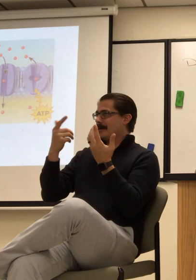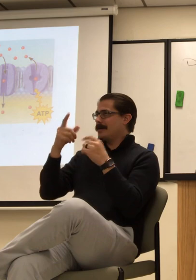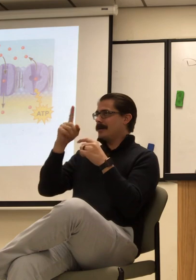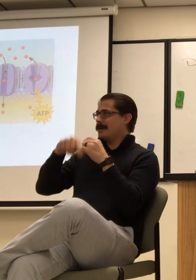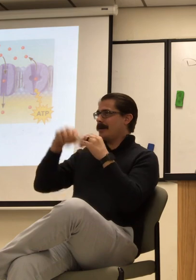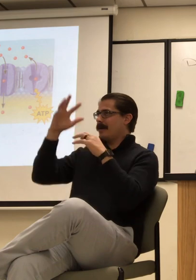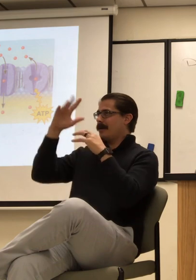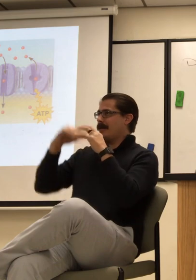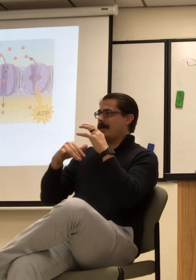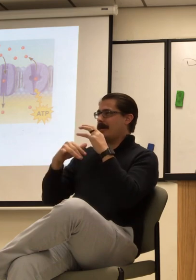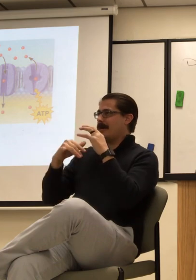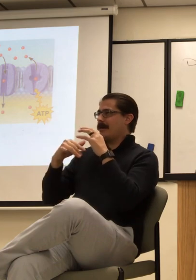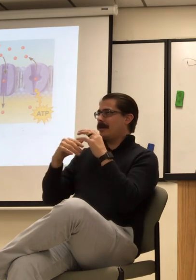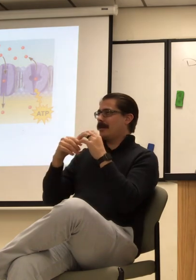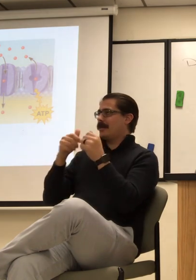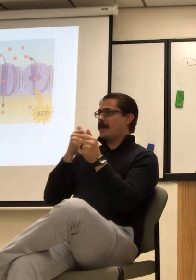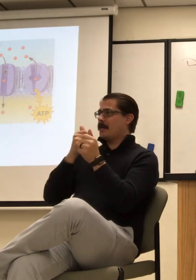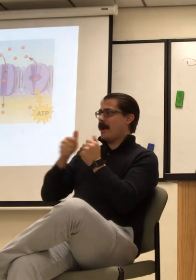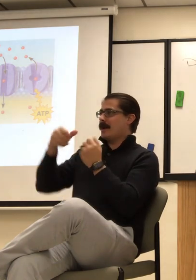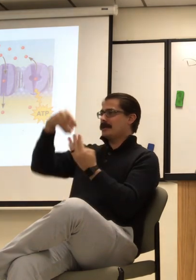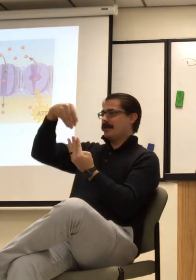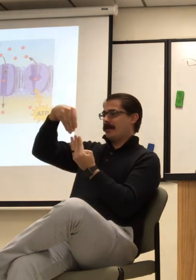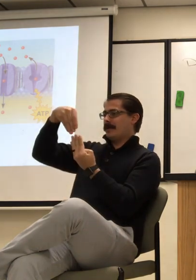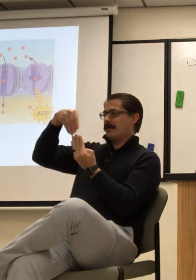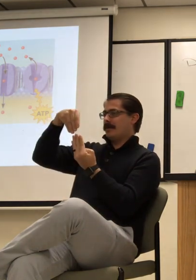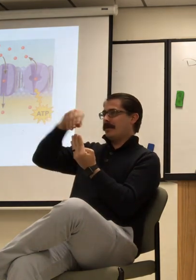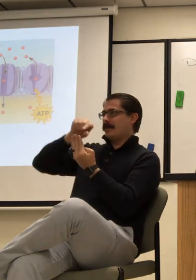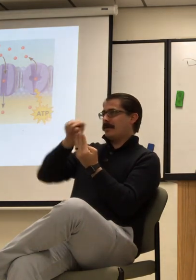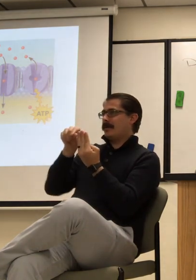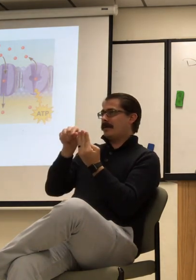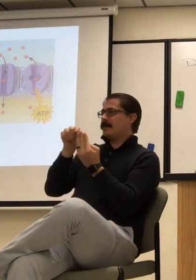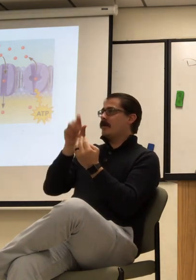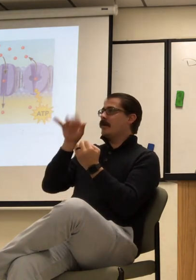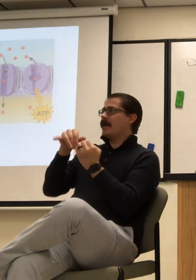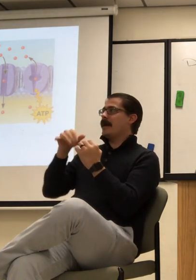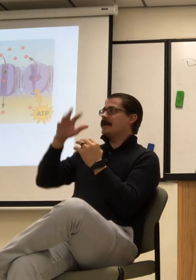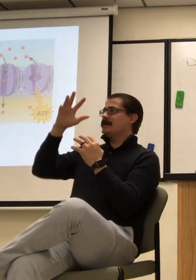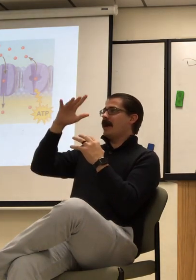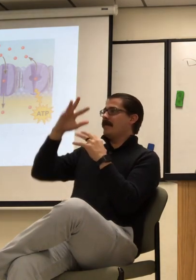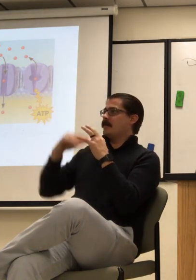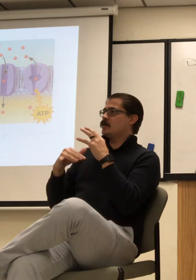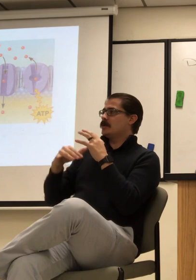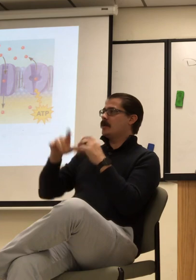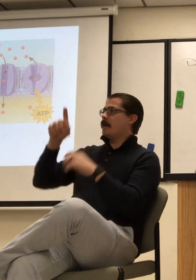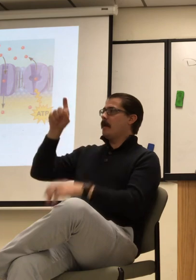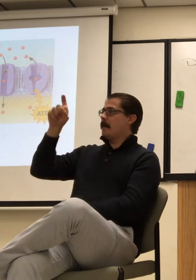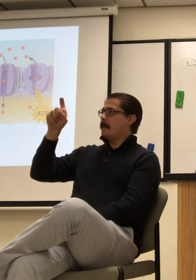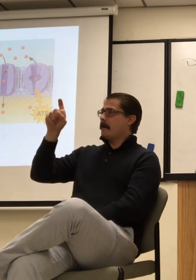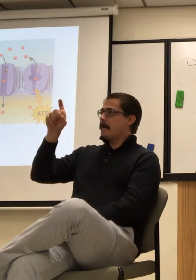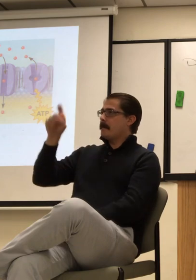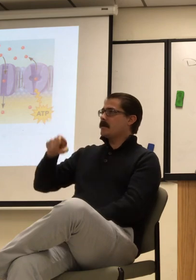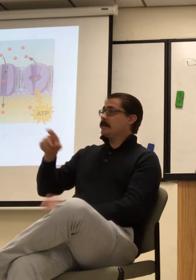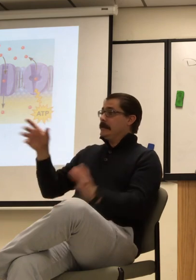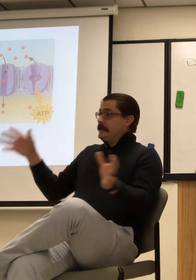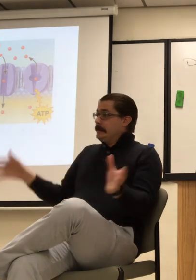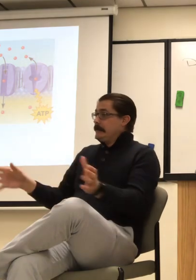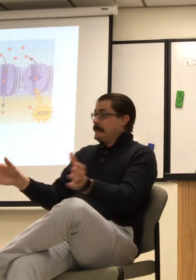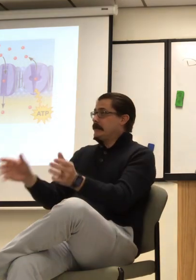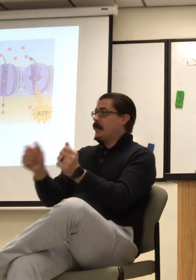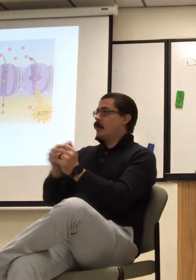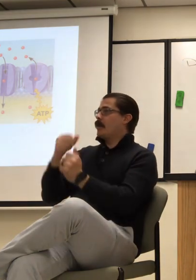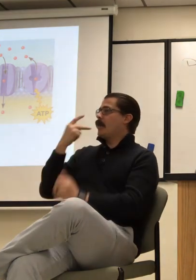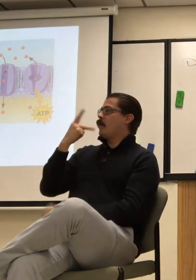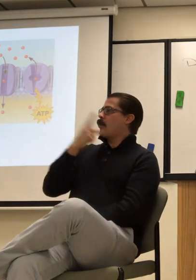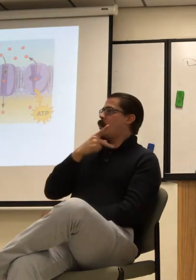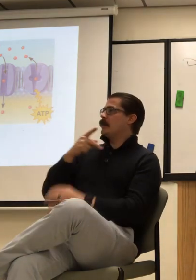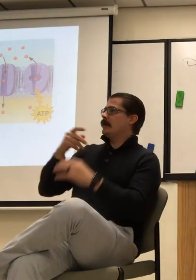it can't diffuse past the hydrophobic zone. So its diffusion needs to be facilitated by a protein